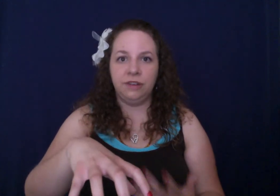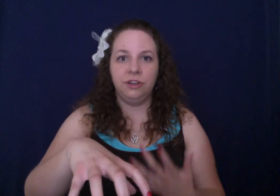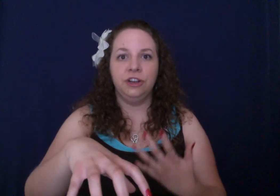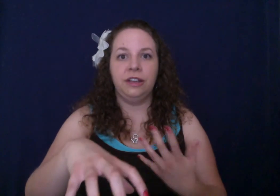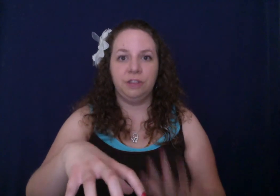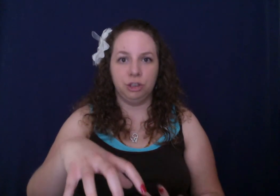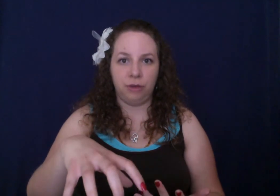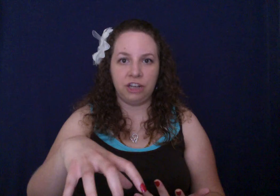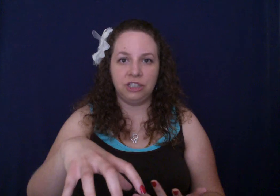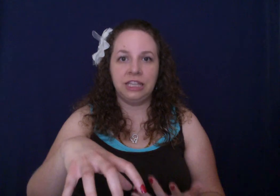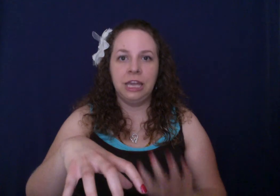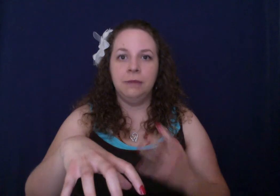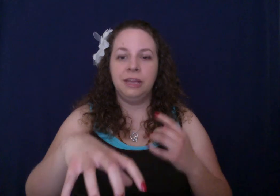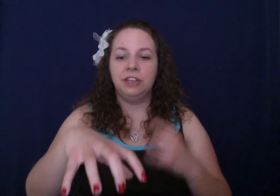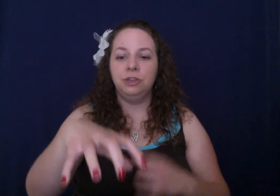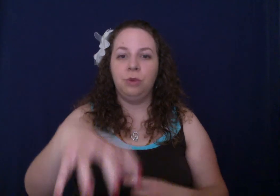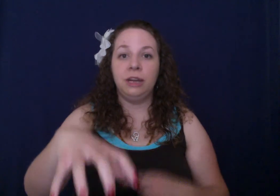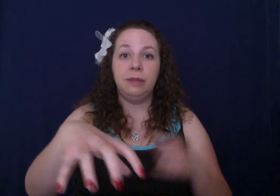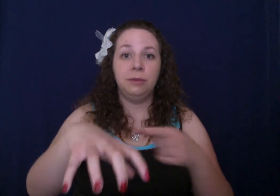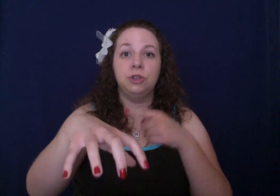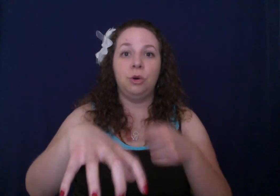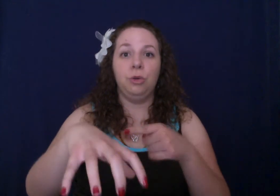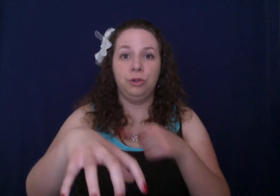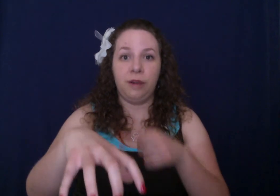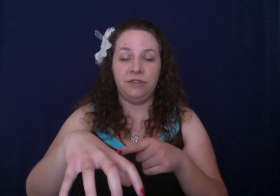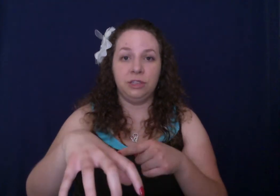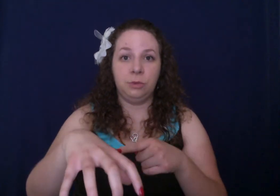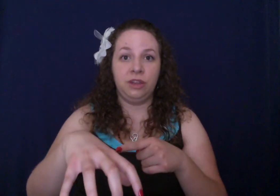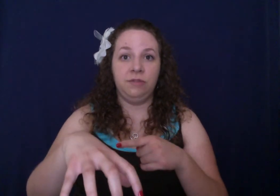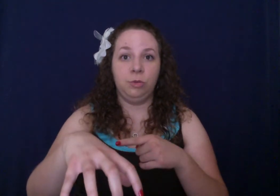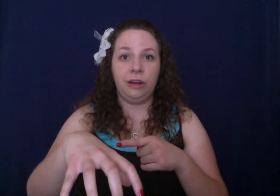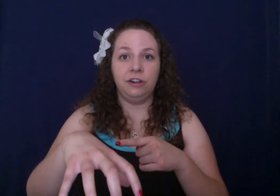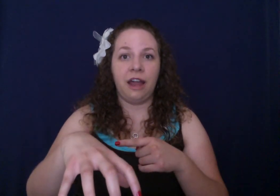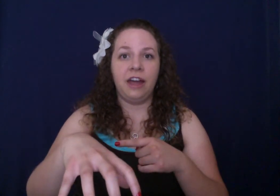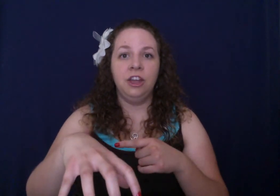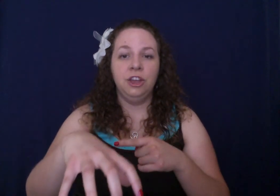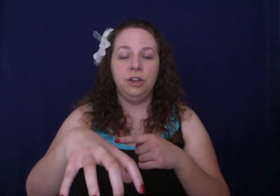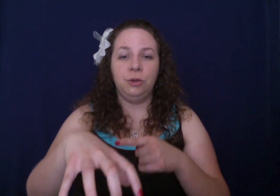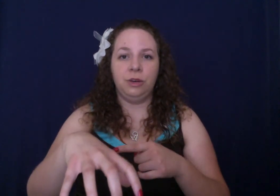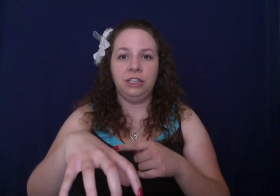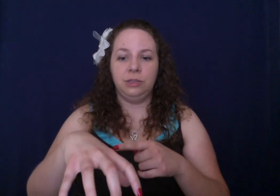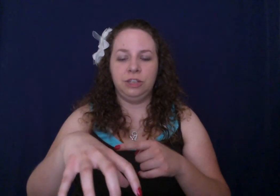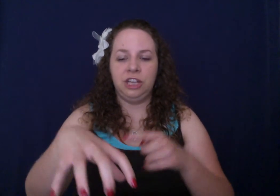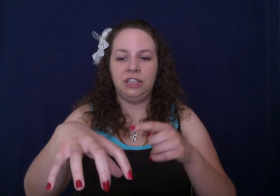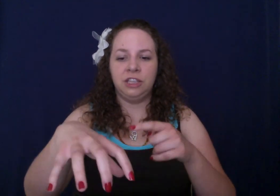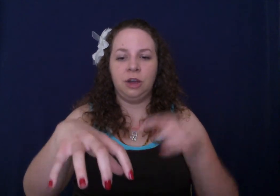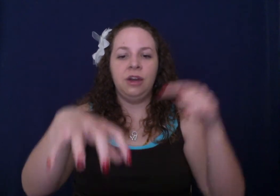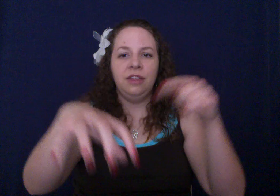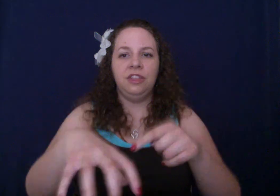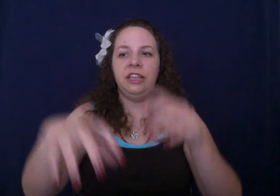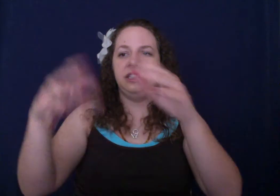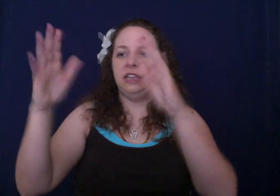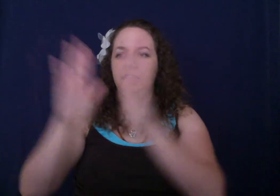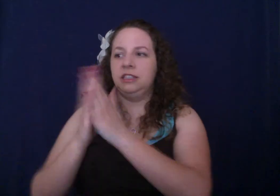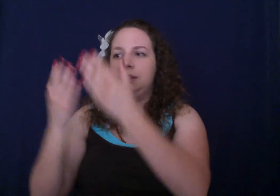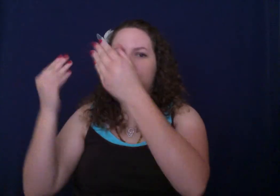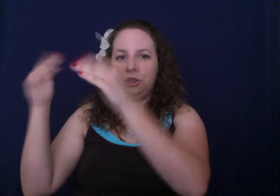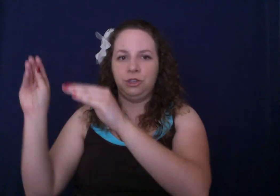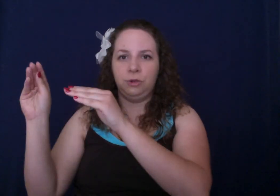you're giving directions because you want to be able to hold the reference point for where you're at. You don't want to switch hands and go, this is the bookstore,